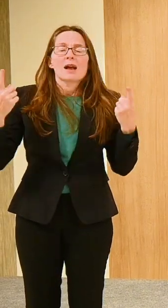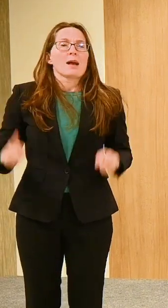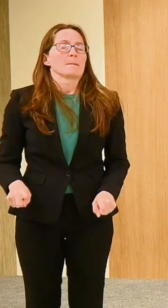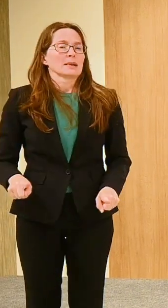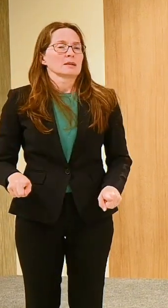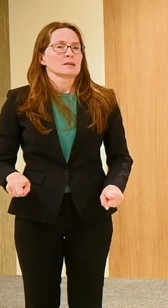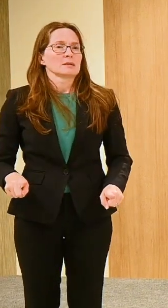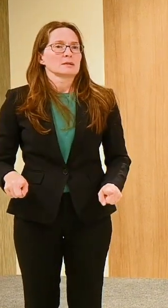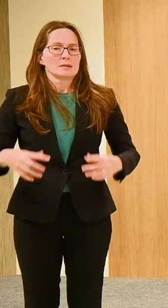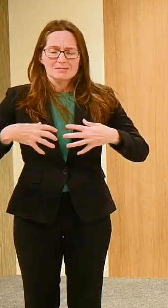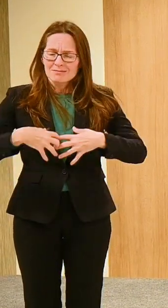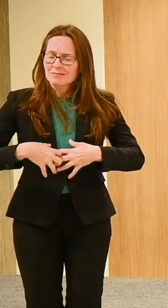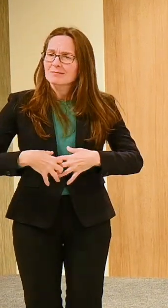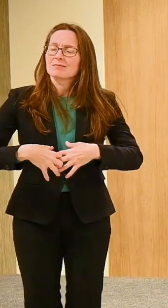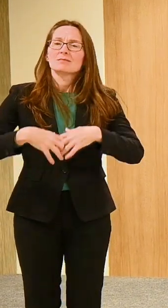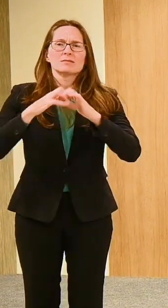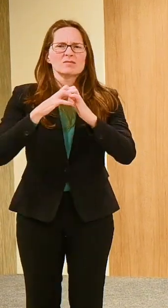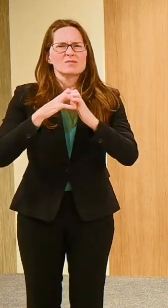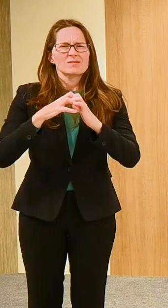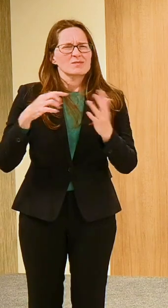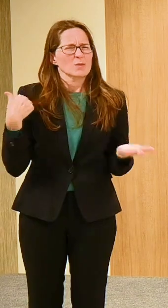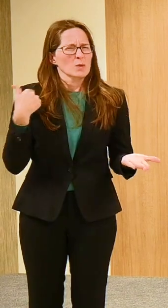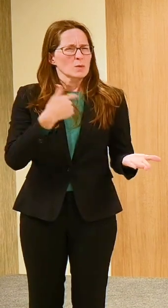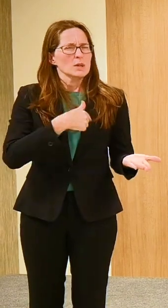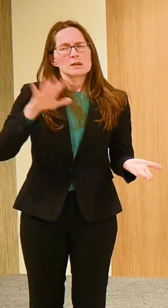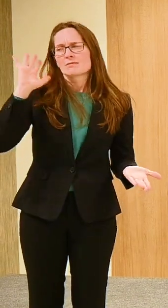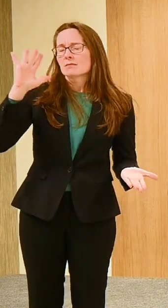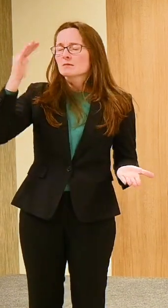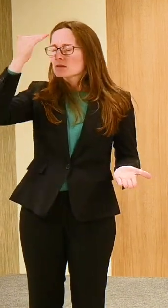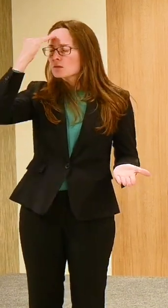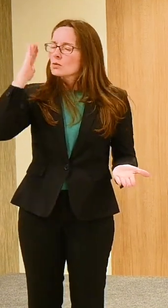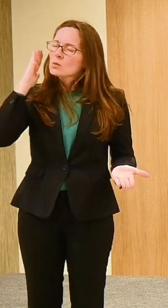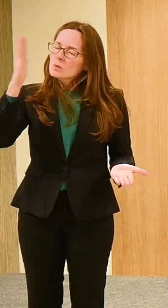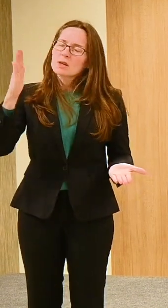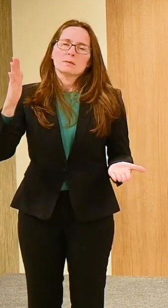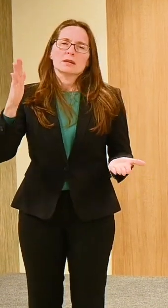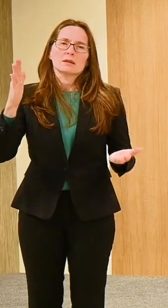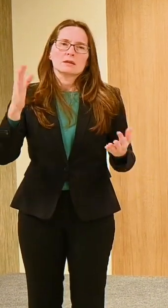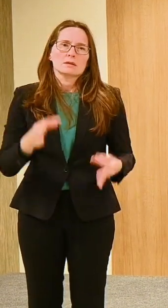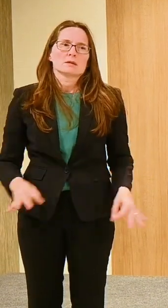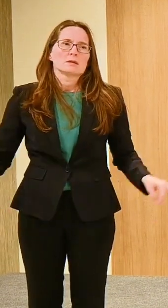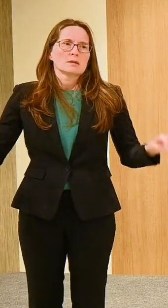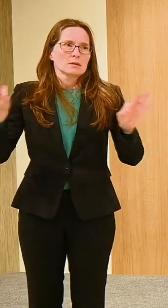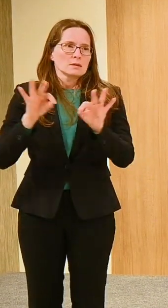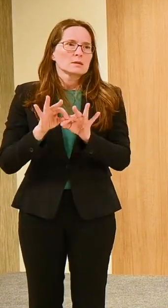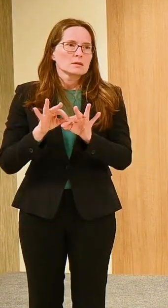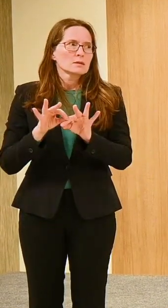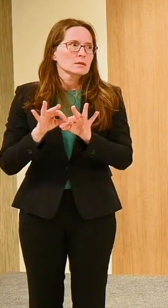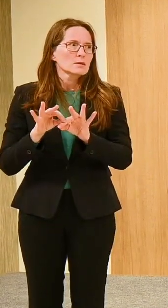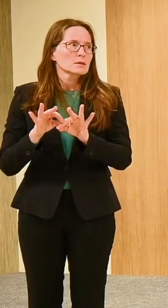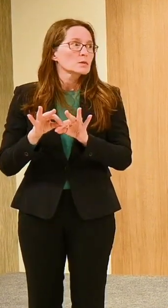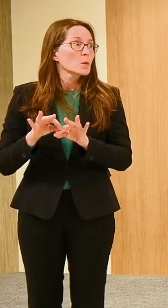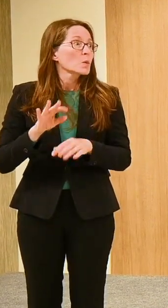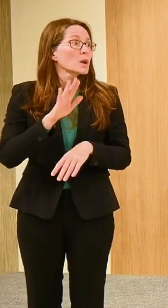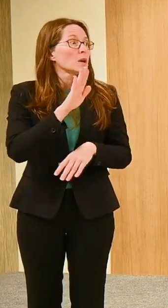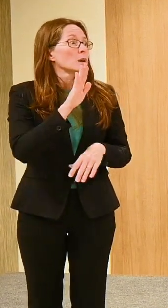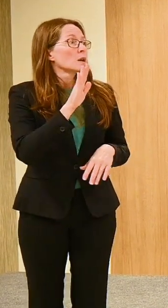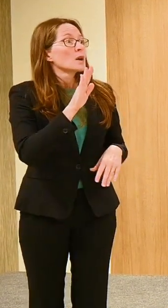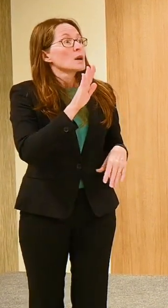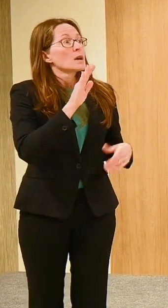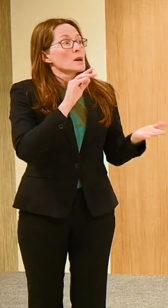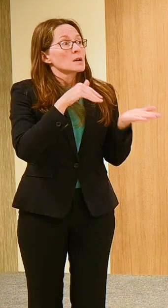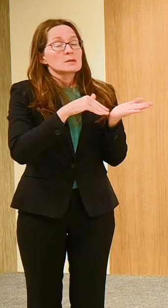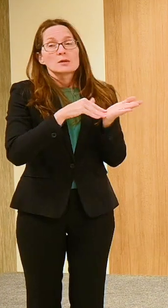know will be so important to this community. Dr. Ahmed, your leadership on this project has